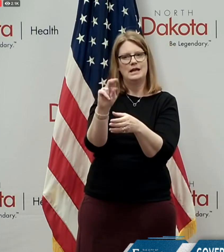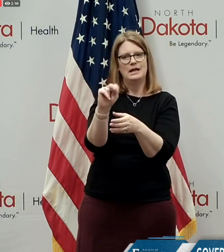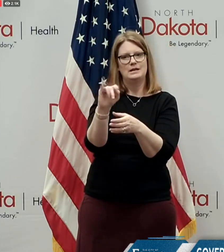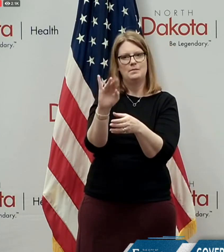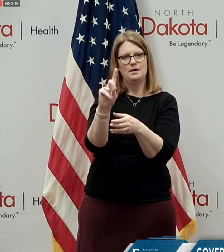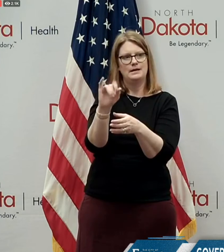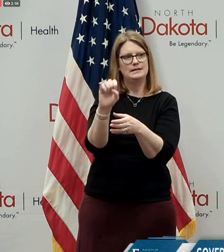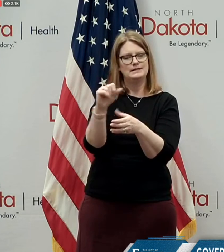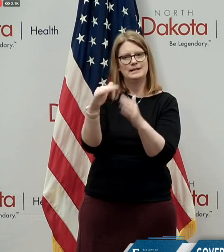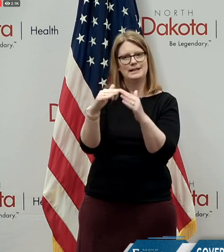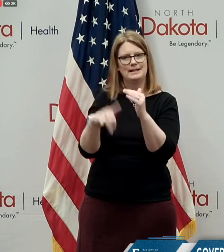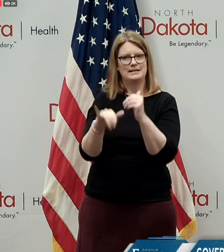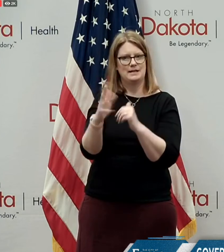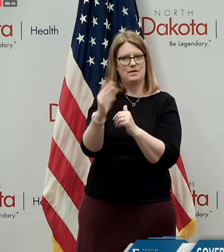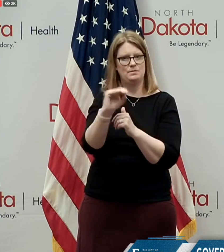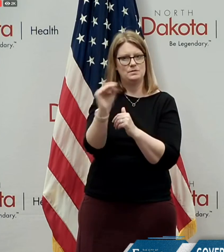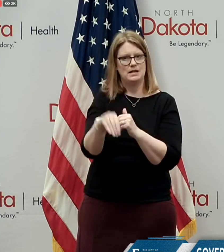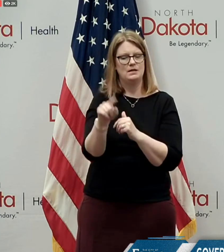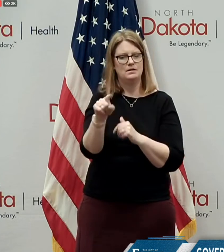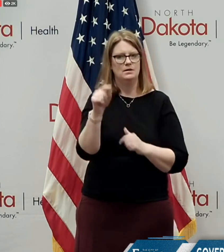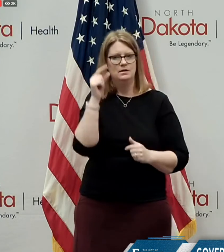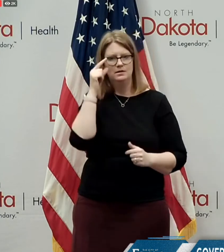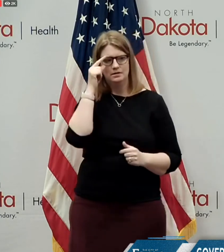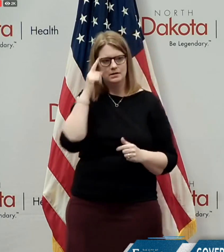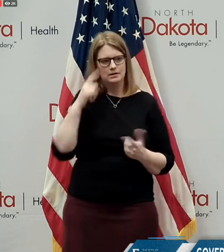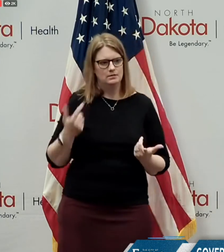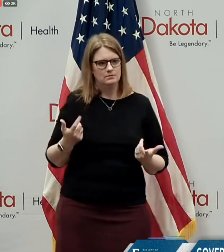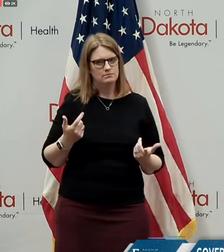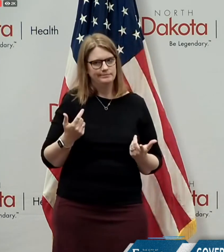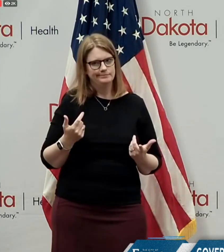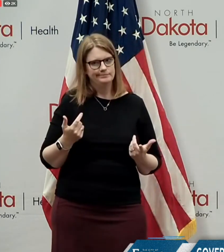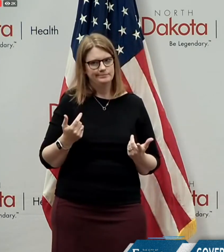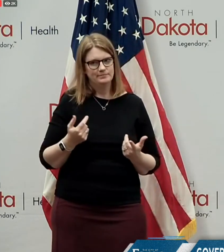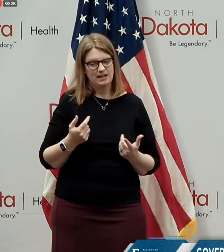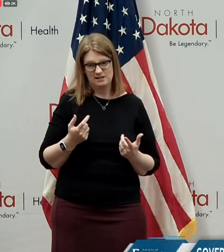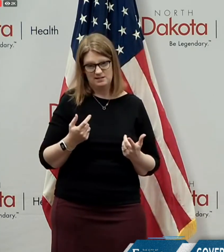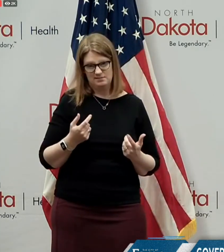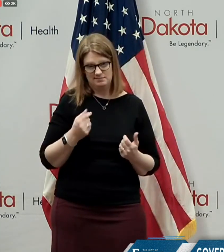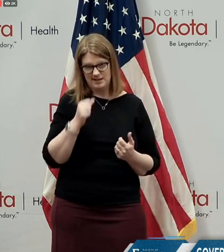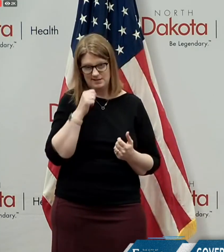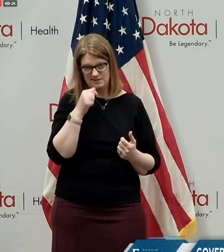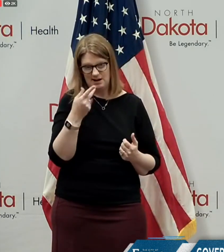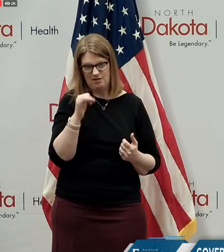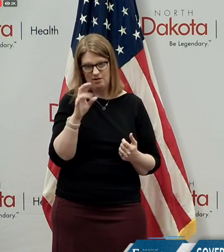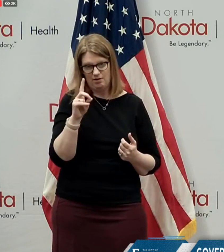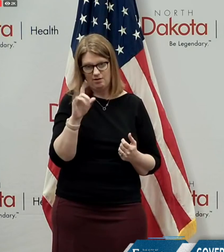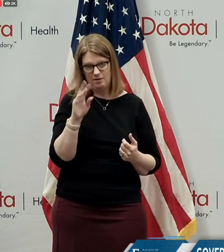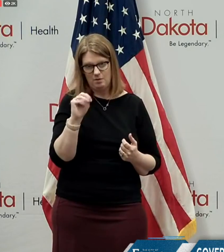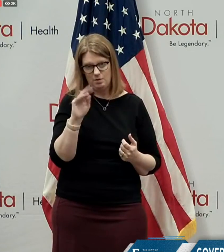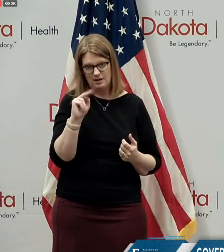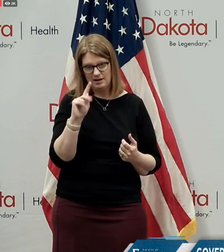than 5%. So we were, so that's a long way from herd immunity, but good data.